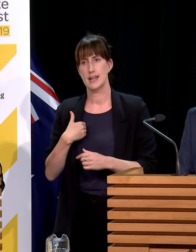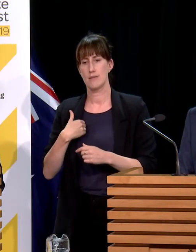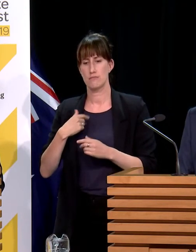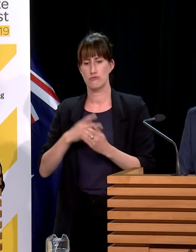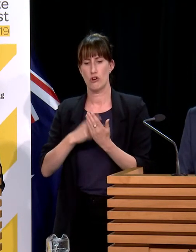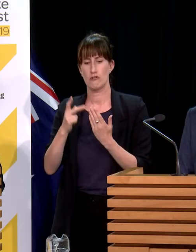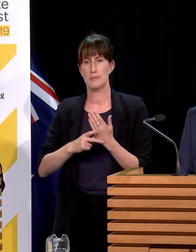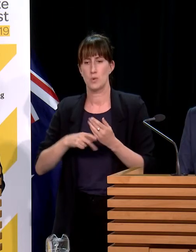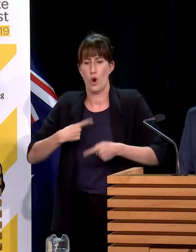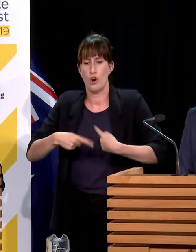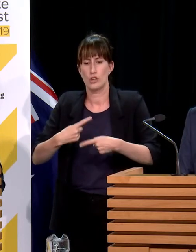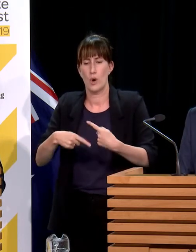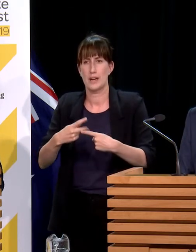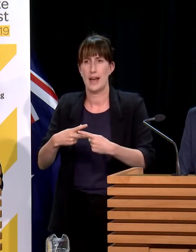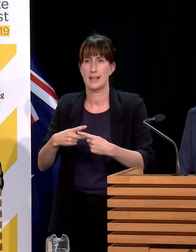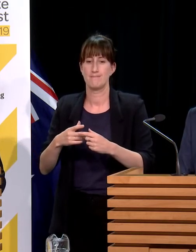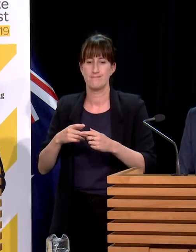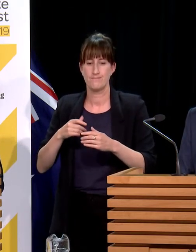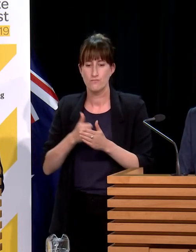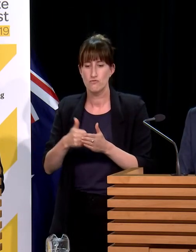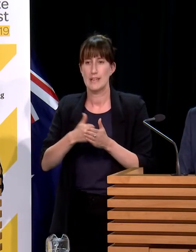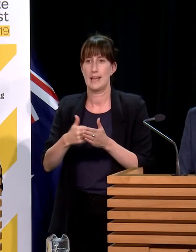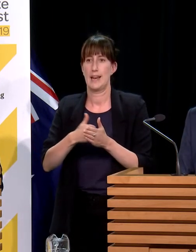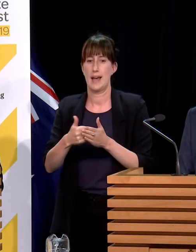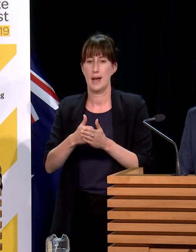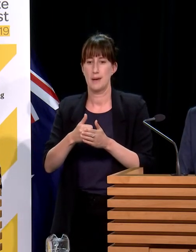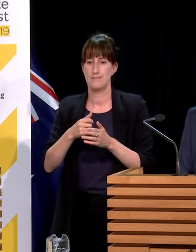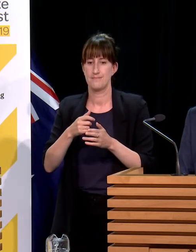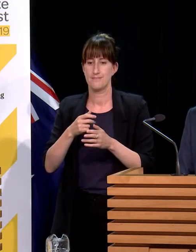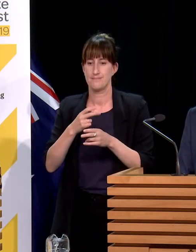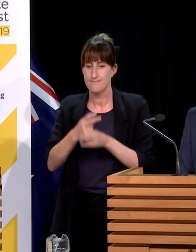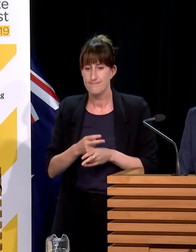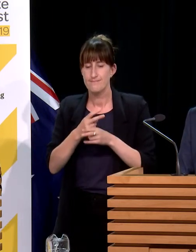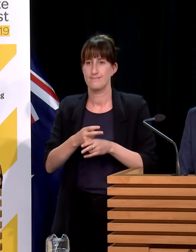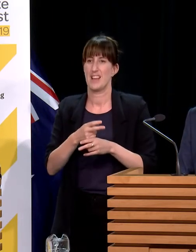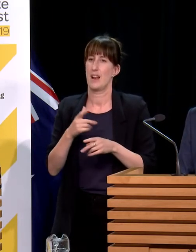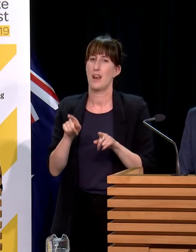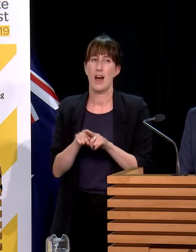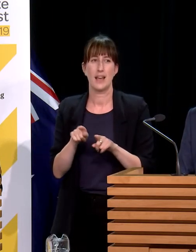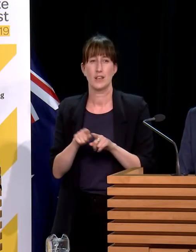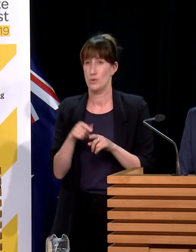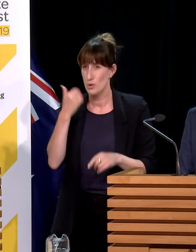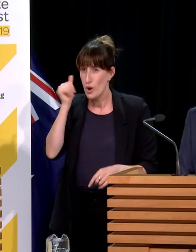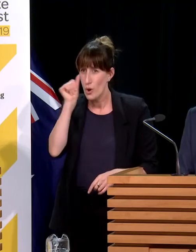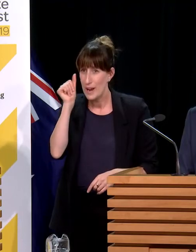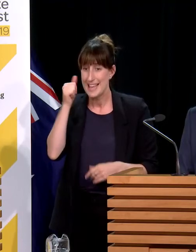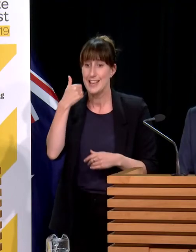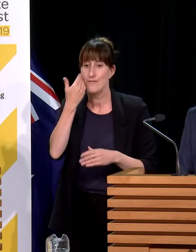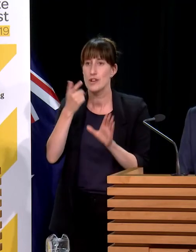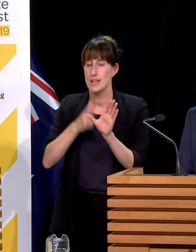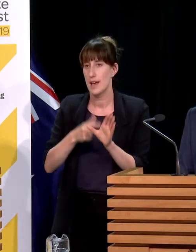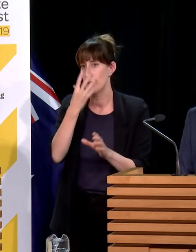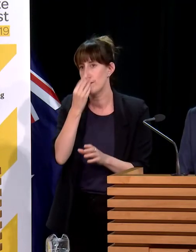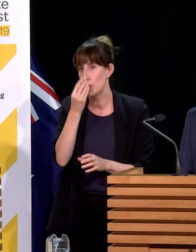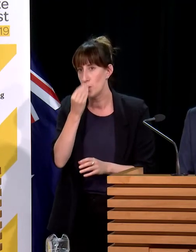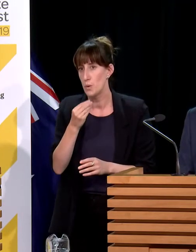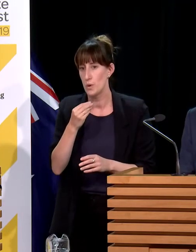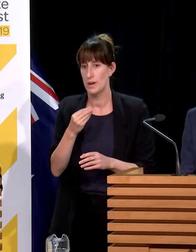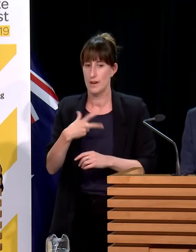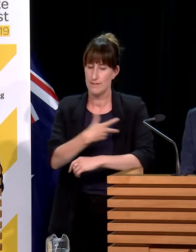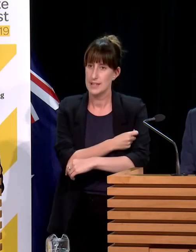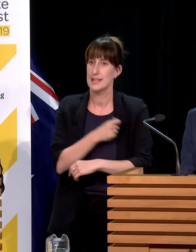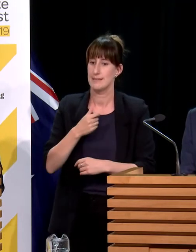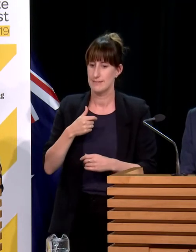purchasing regular ongoing Covid-19 vaccines, just as we do with influenza and other things that we buy vaccines for.